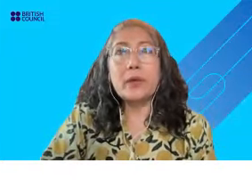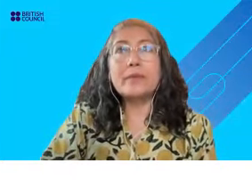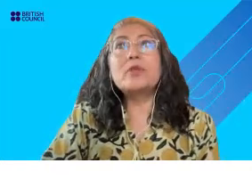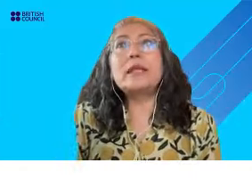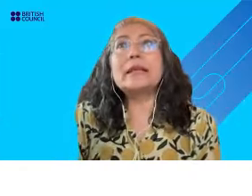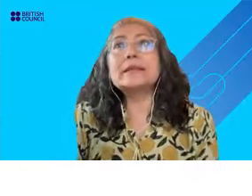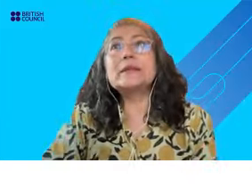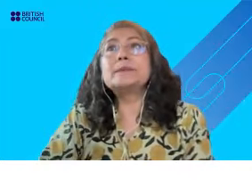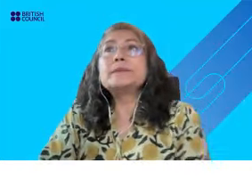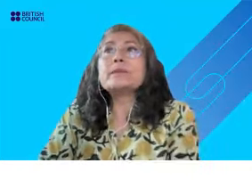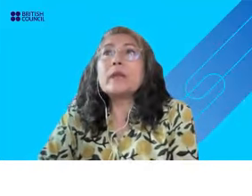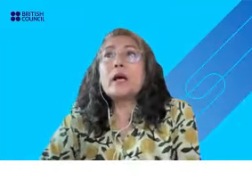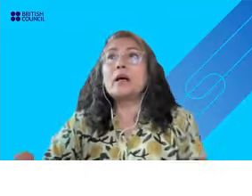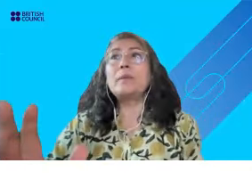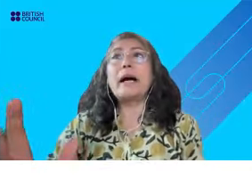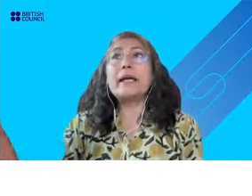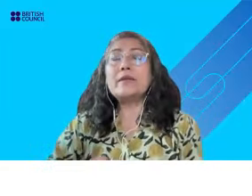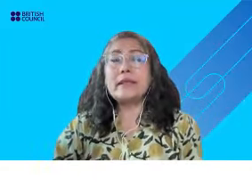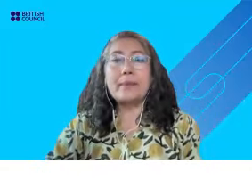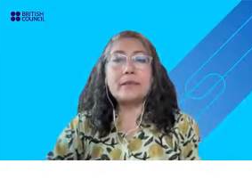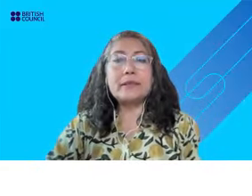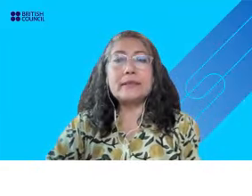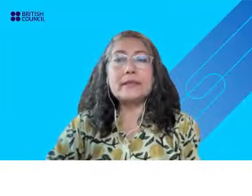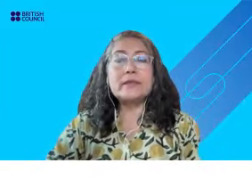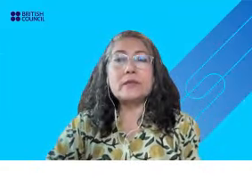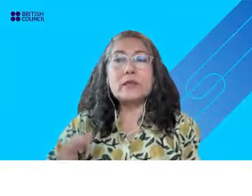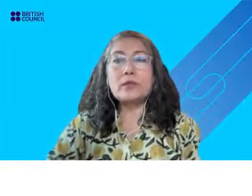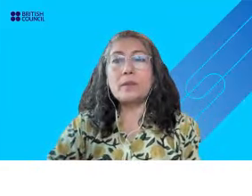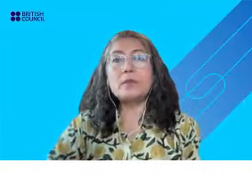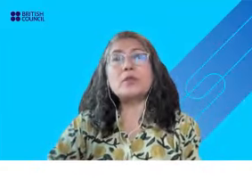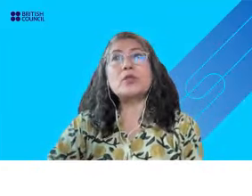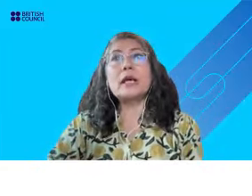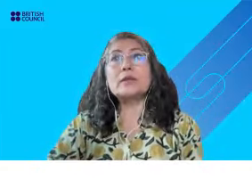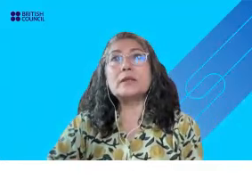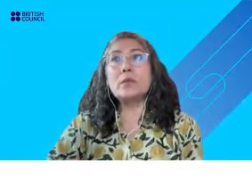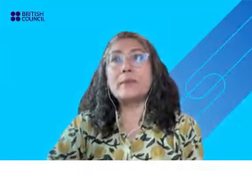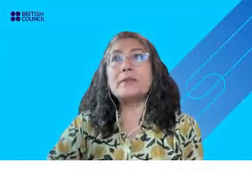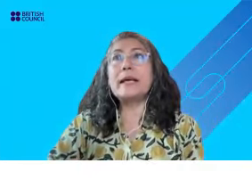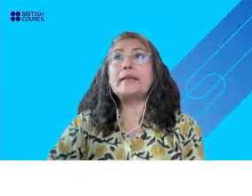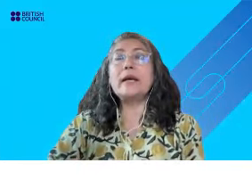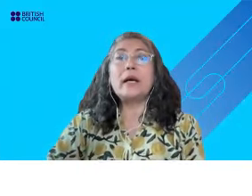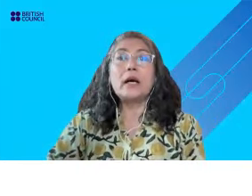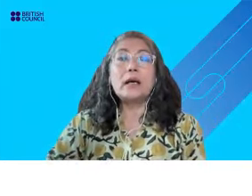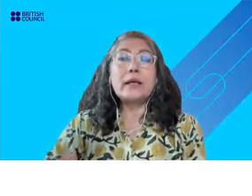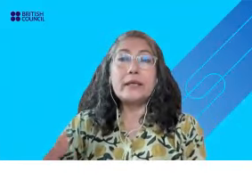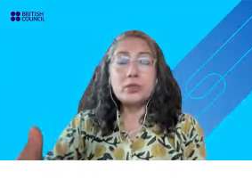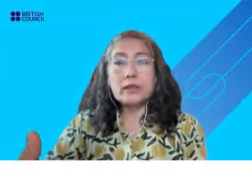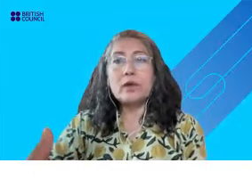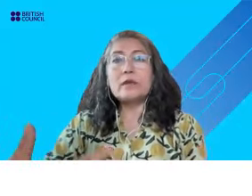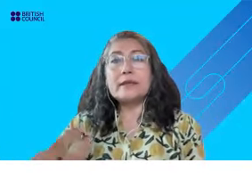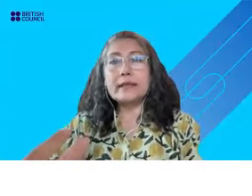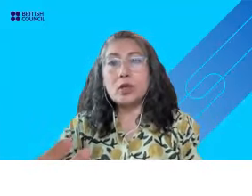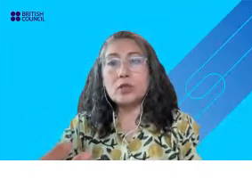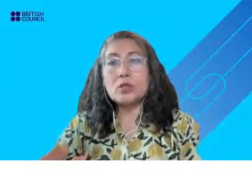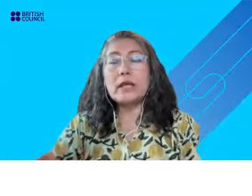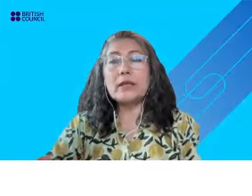at a primary lesson. I have adapted this activity from the British Council website. It